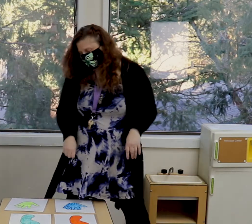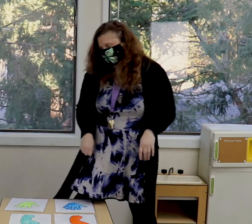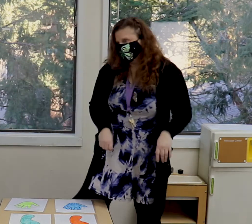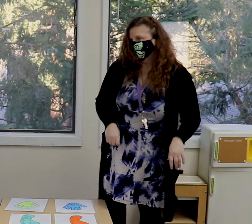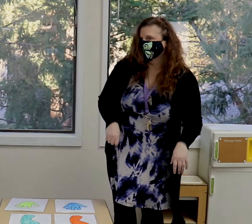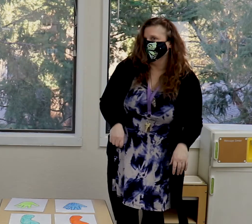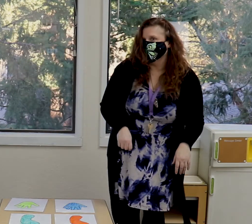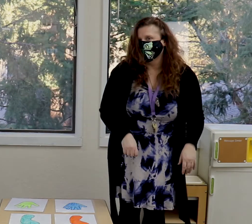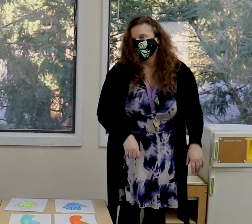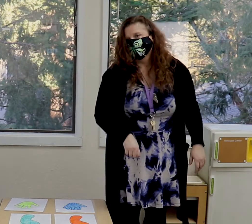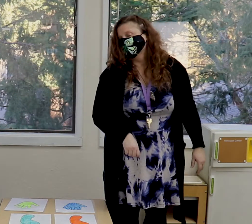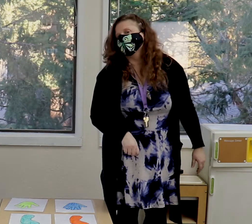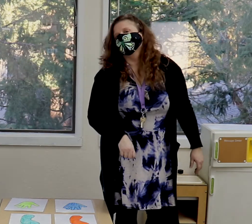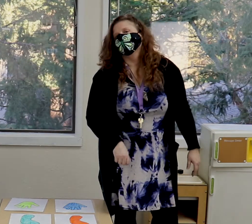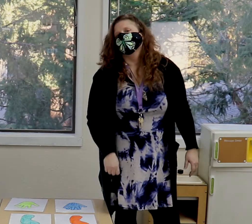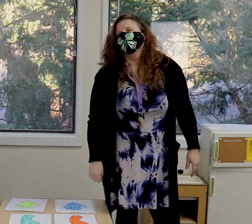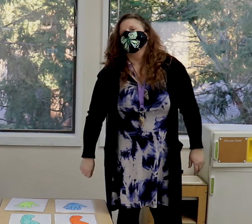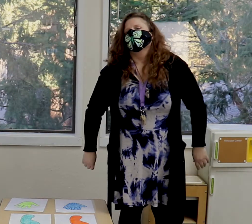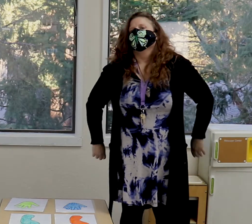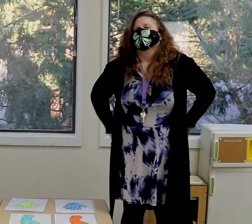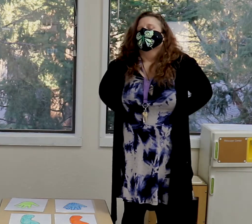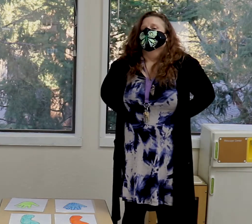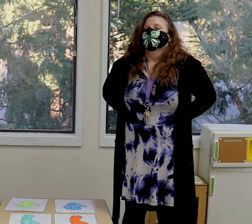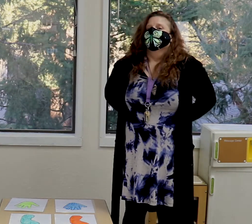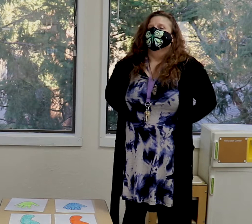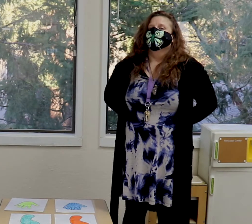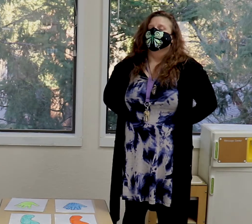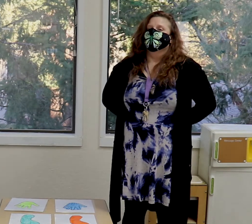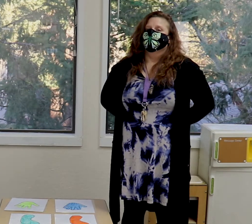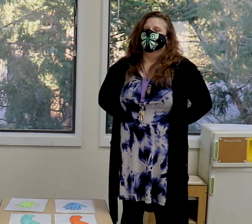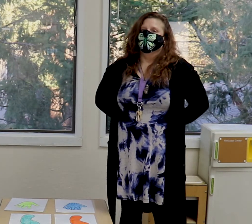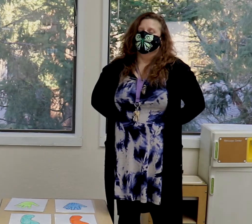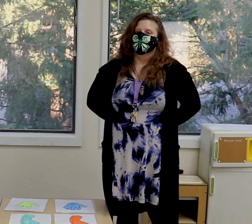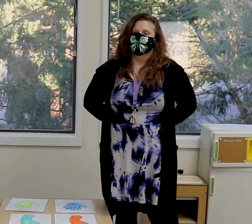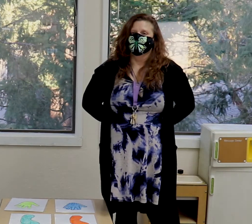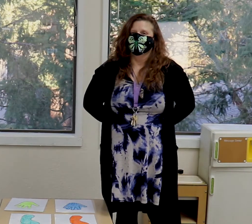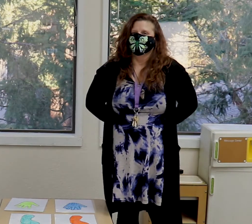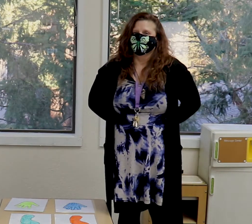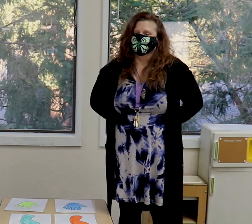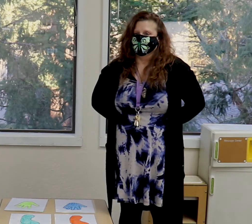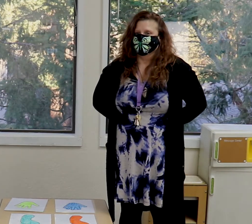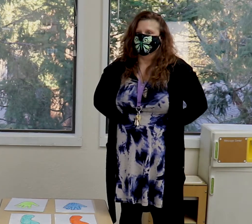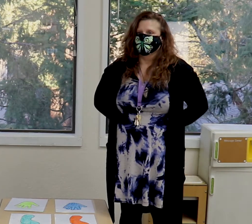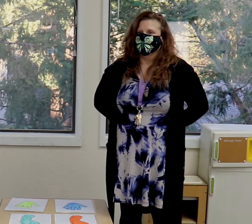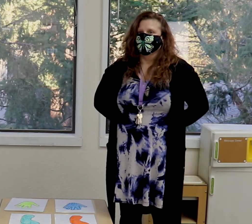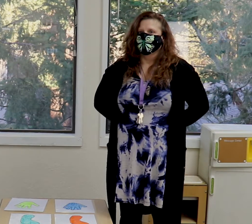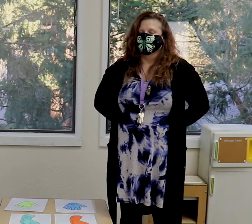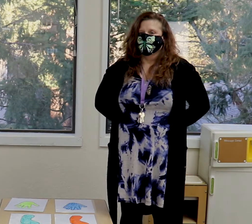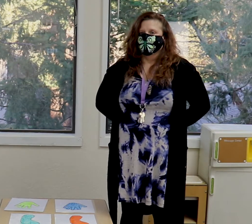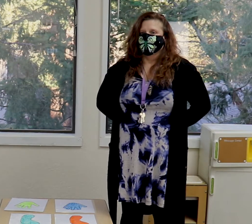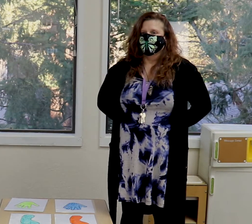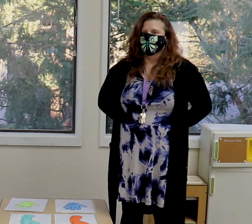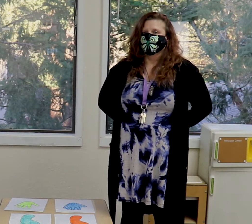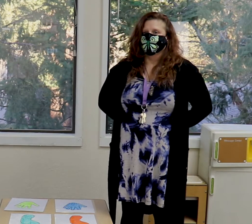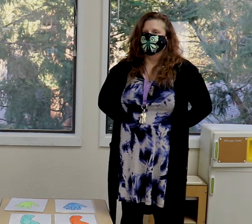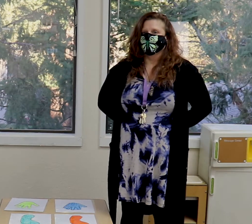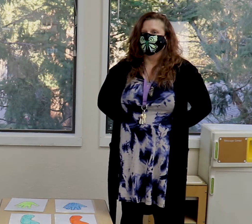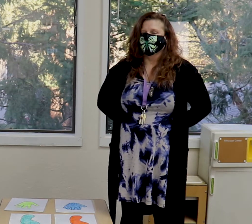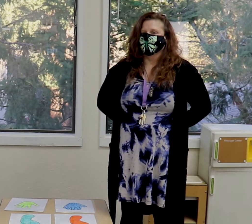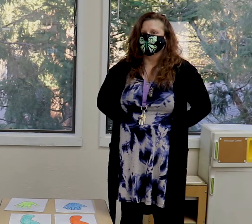and preteens, teens, can do a little bit fancier activity. So they can do some squats. So, you know, you don't want to